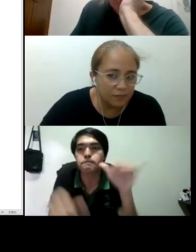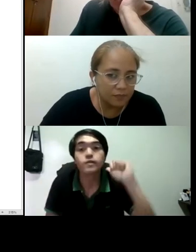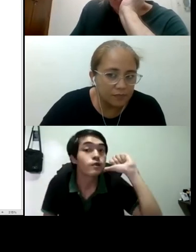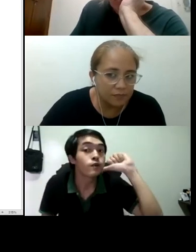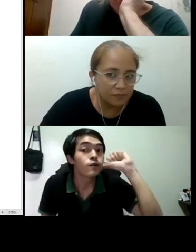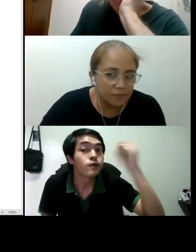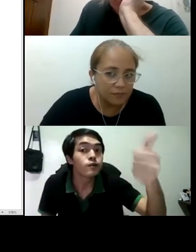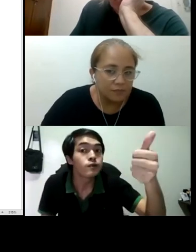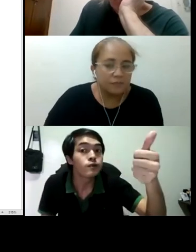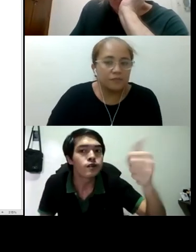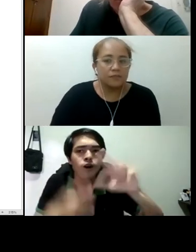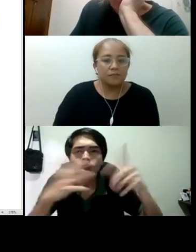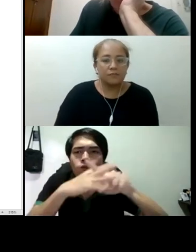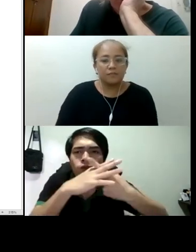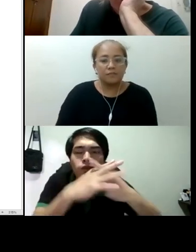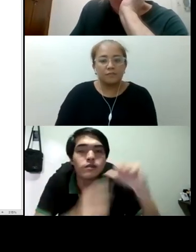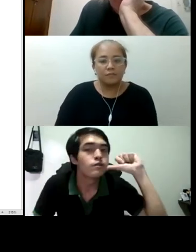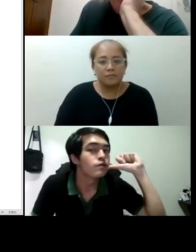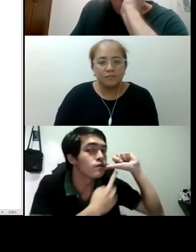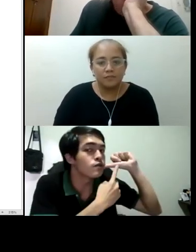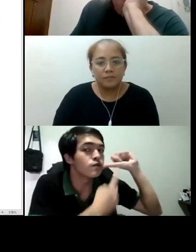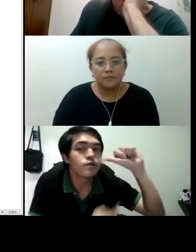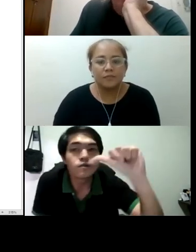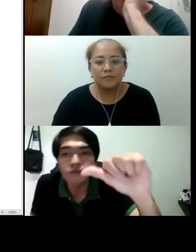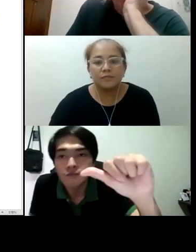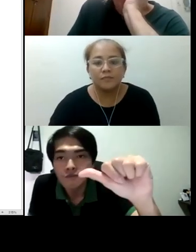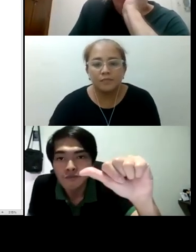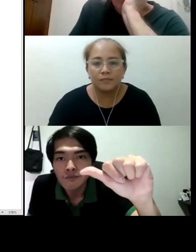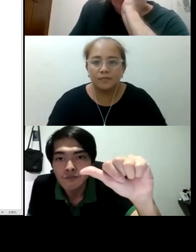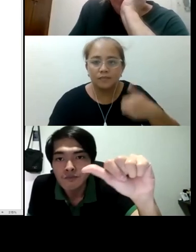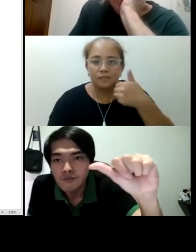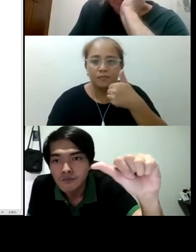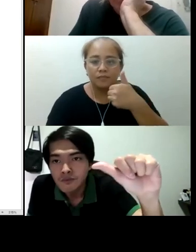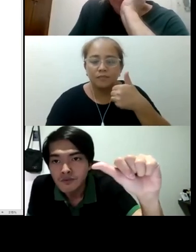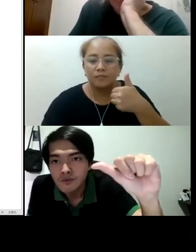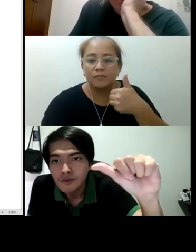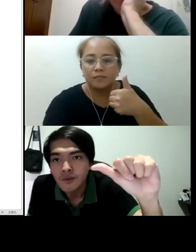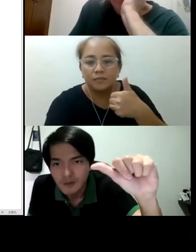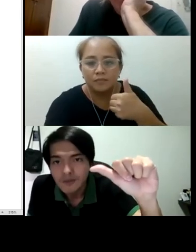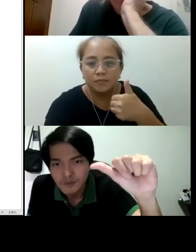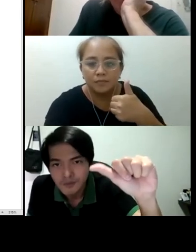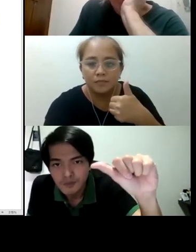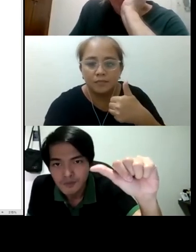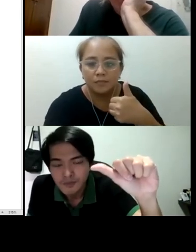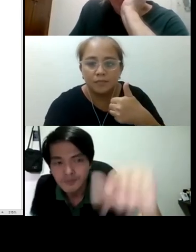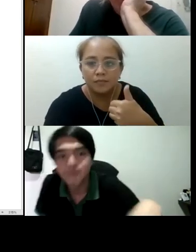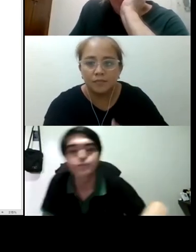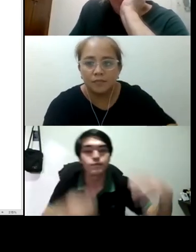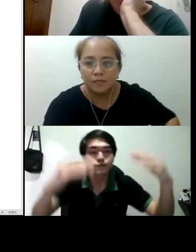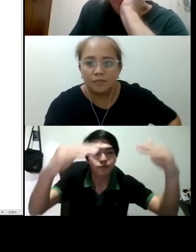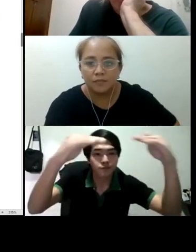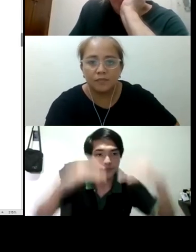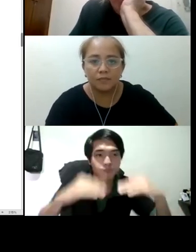extended thumb. Tomorrow, Okay, tomorrow, yes, same shape.